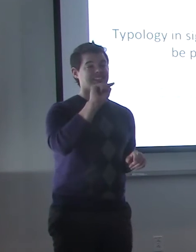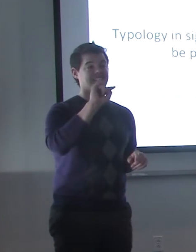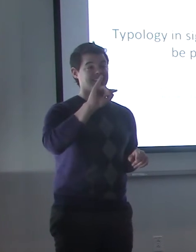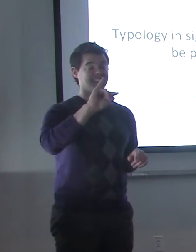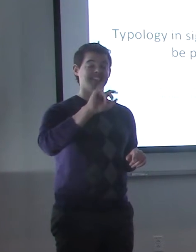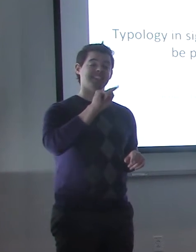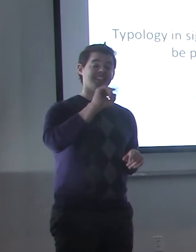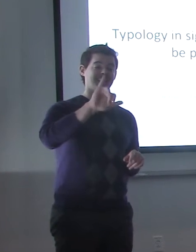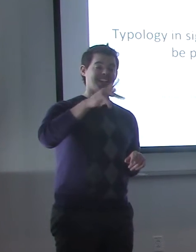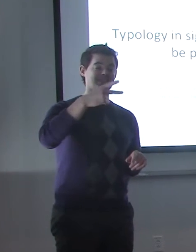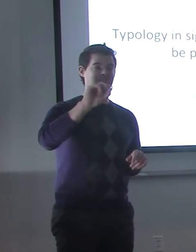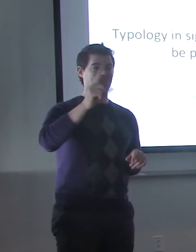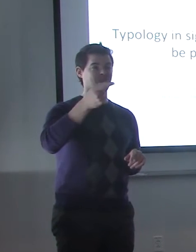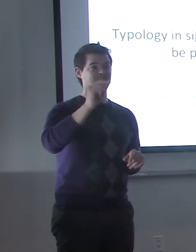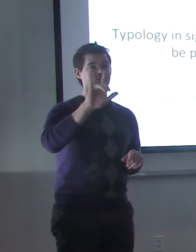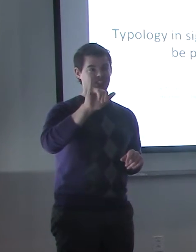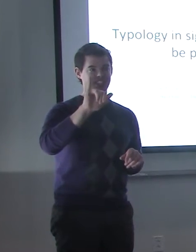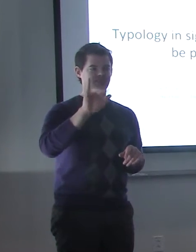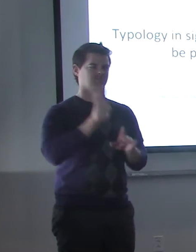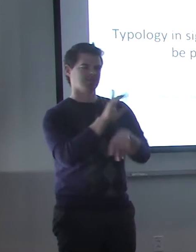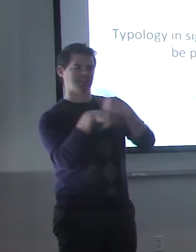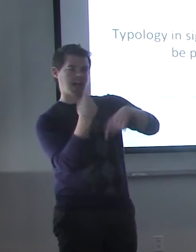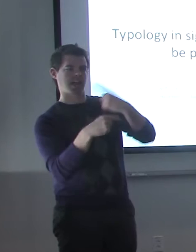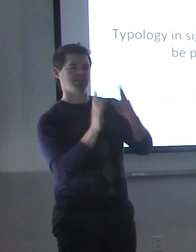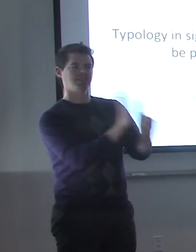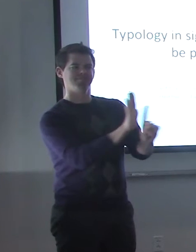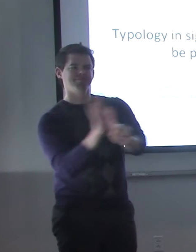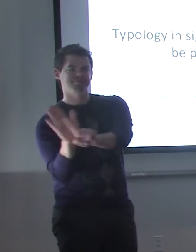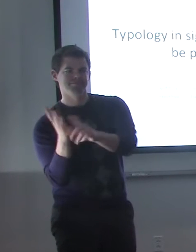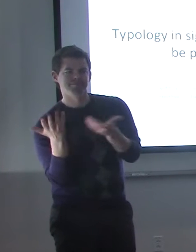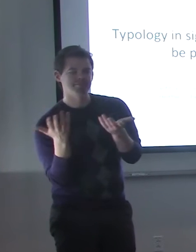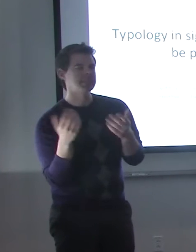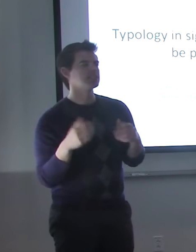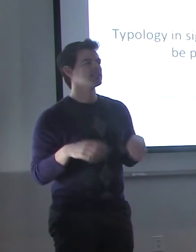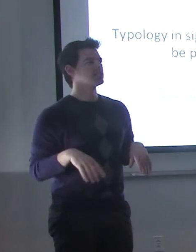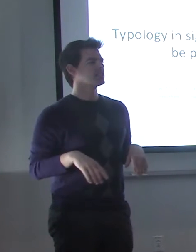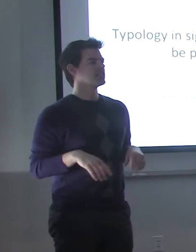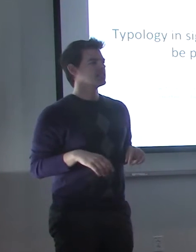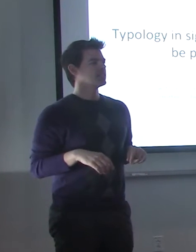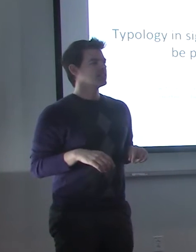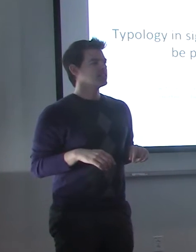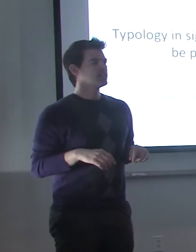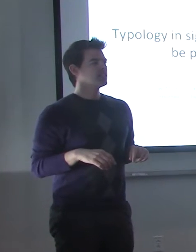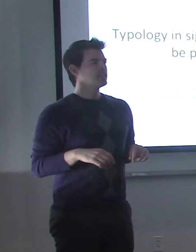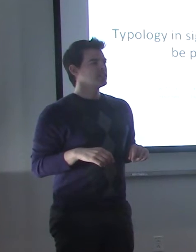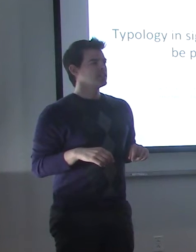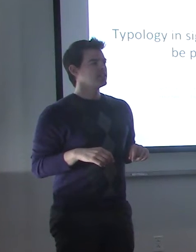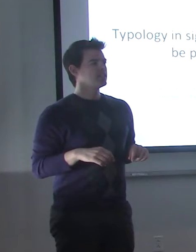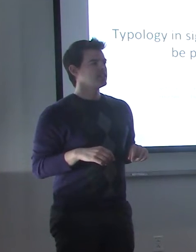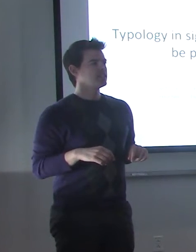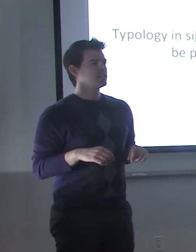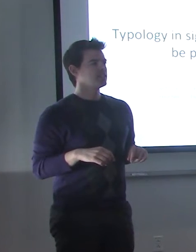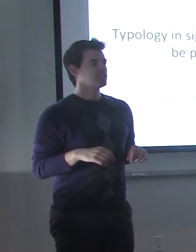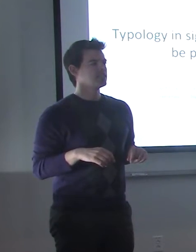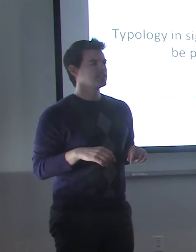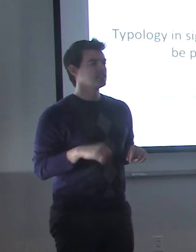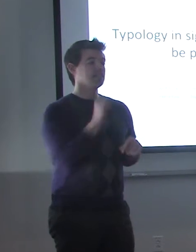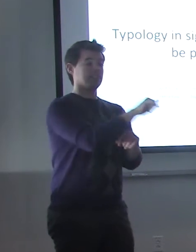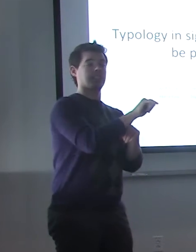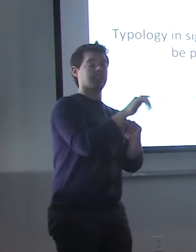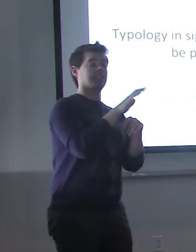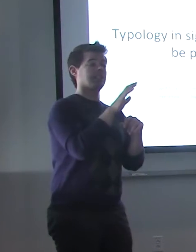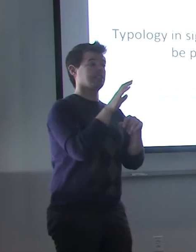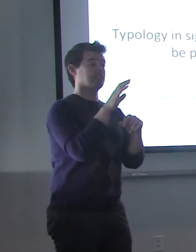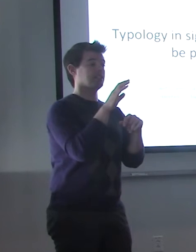sign languages and asking whether typological categories can be as useful in sign